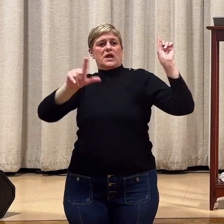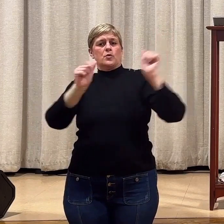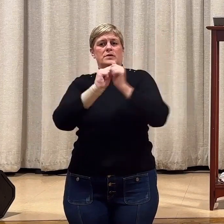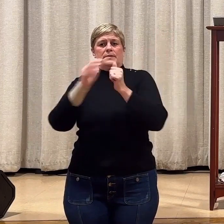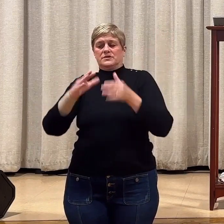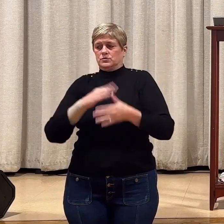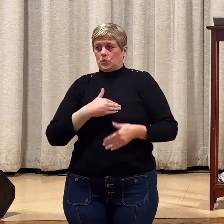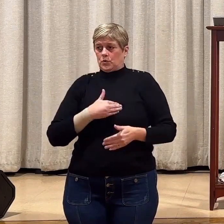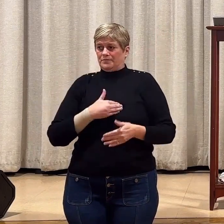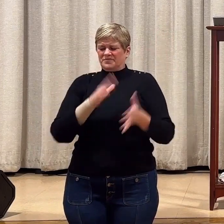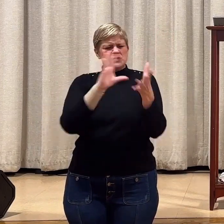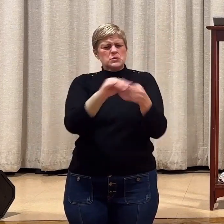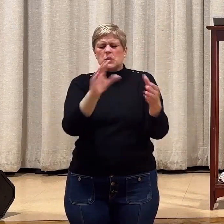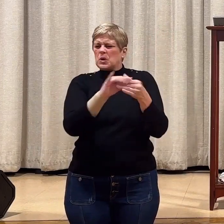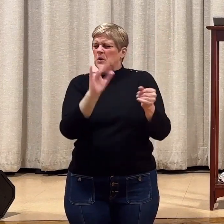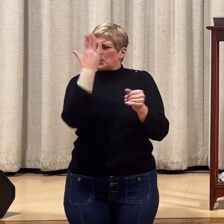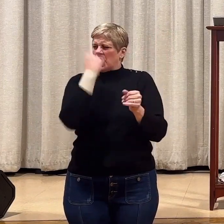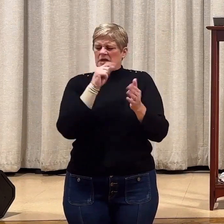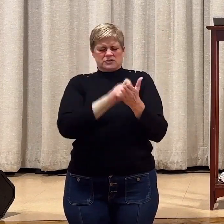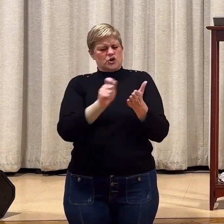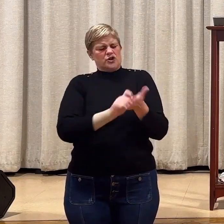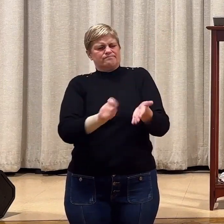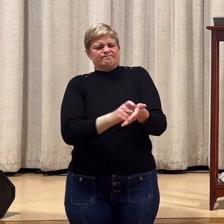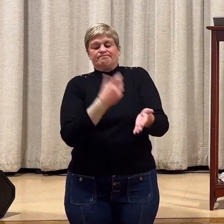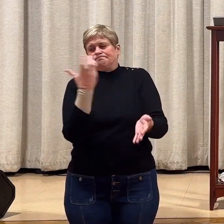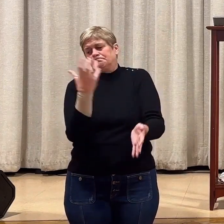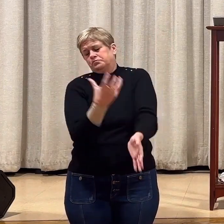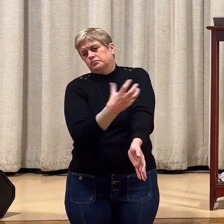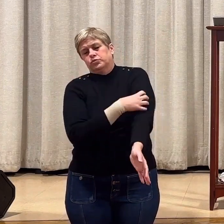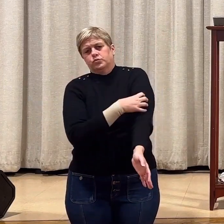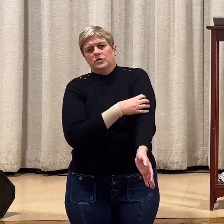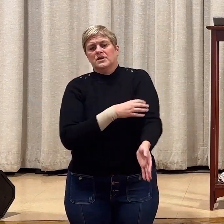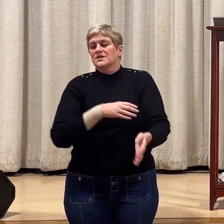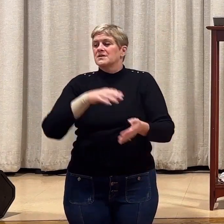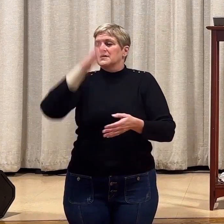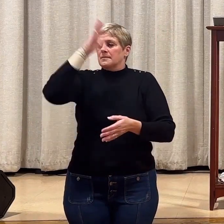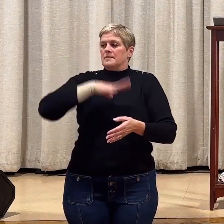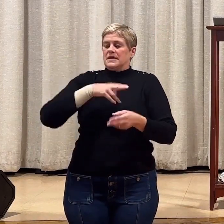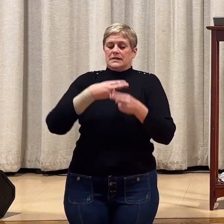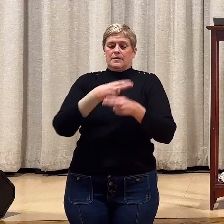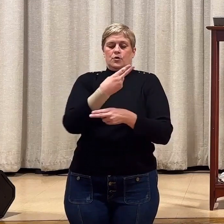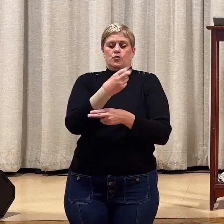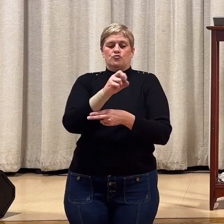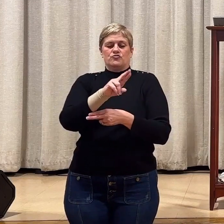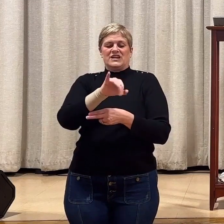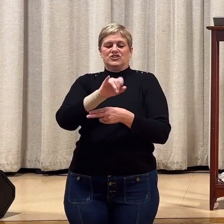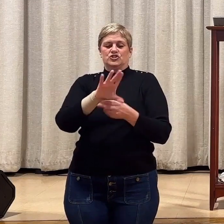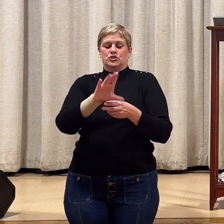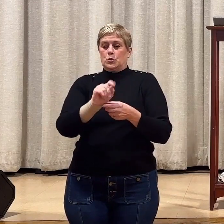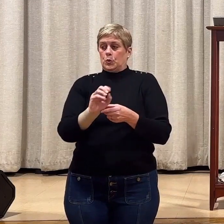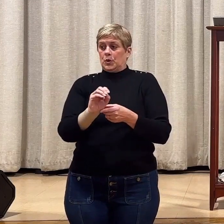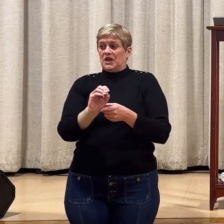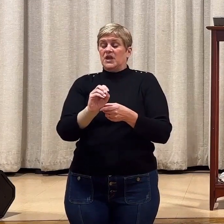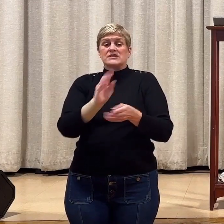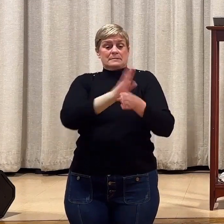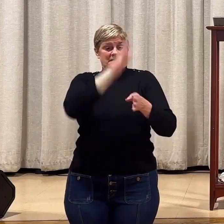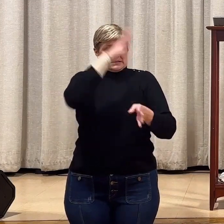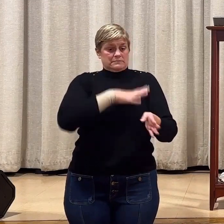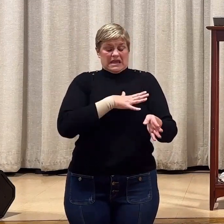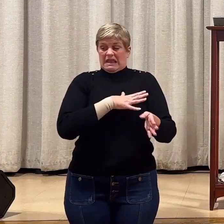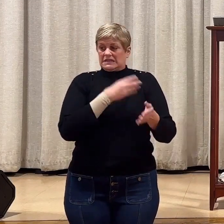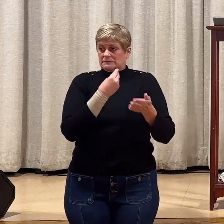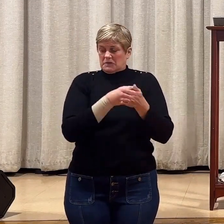that hymn is powerful. There was a man named Horatio Stafford. He was a businessman. He lost a fortune